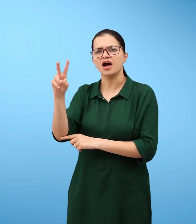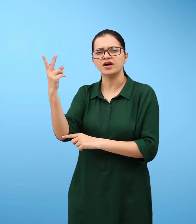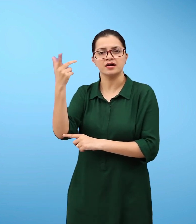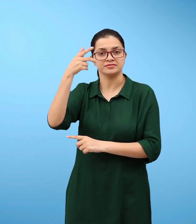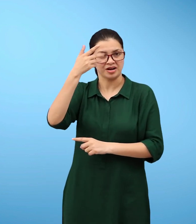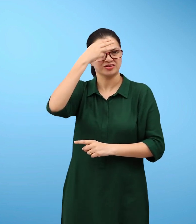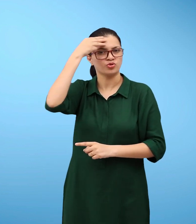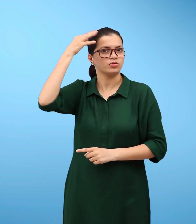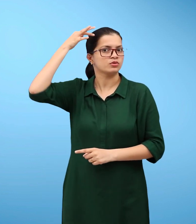Aryabhat.